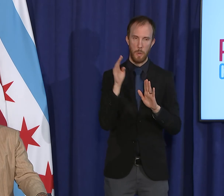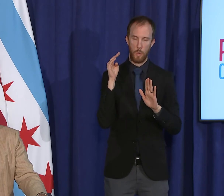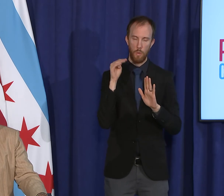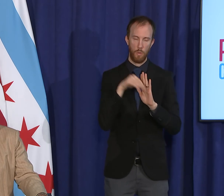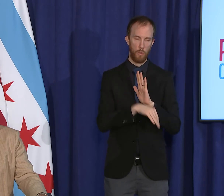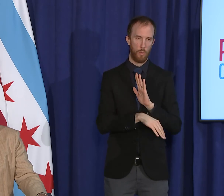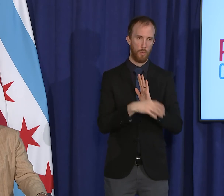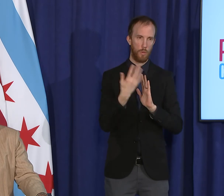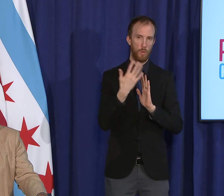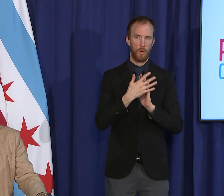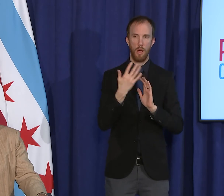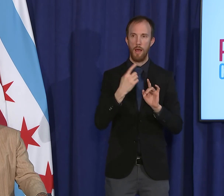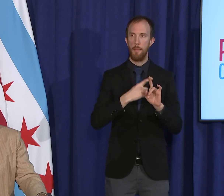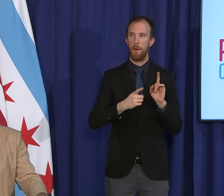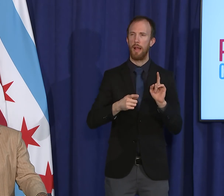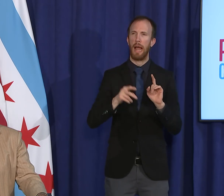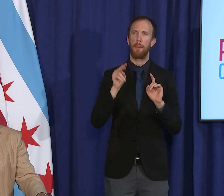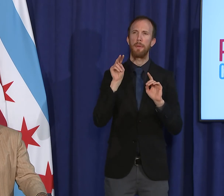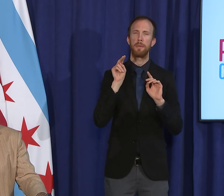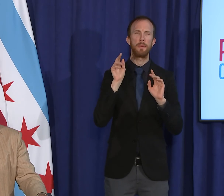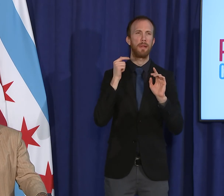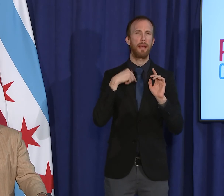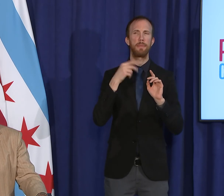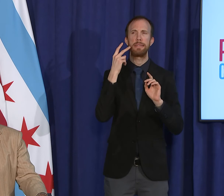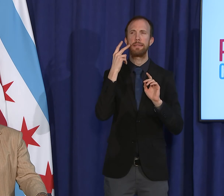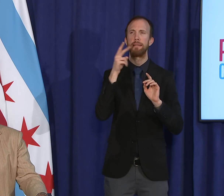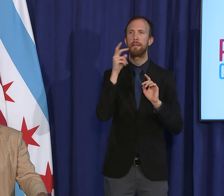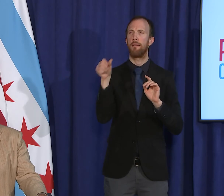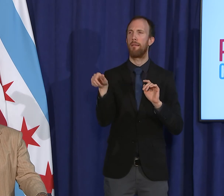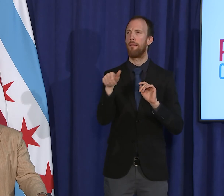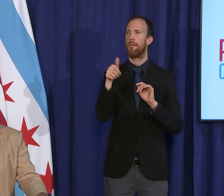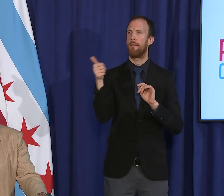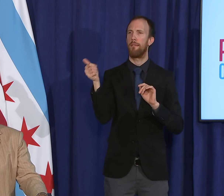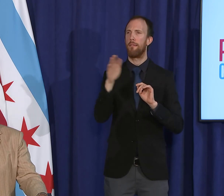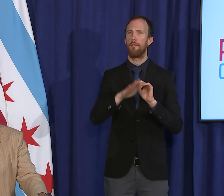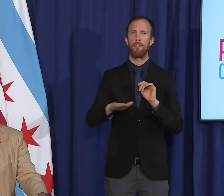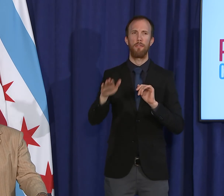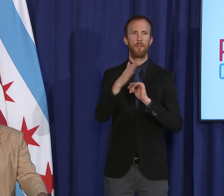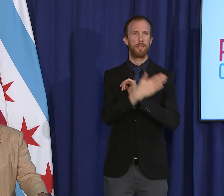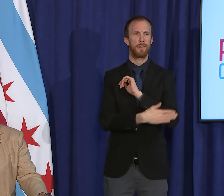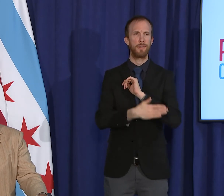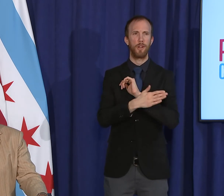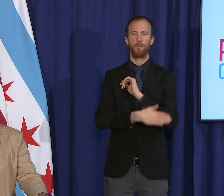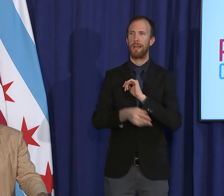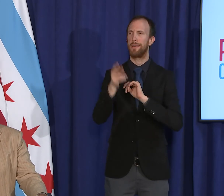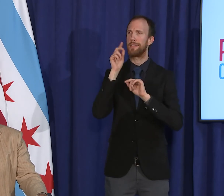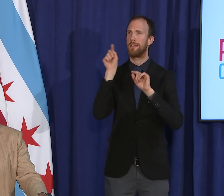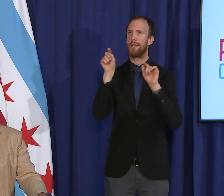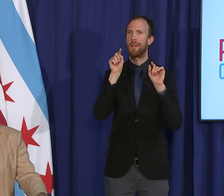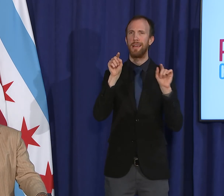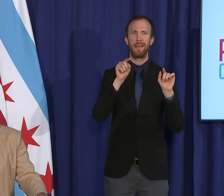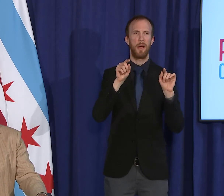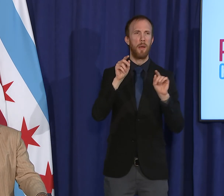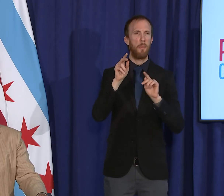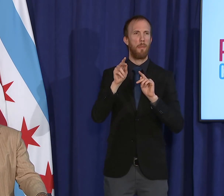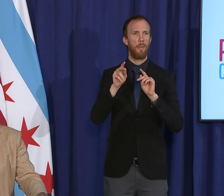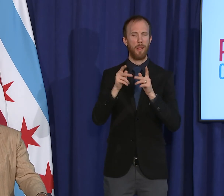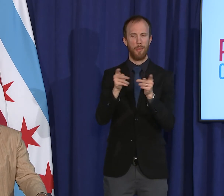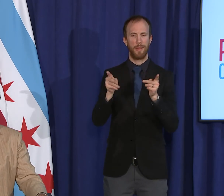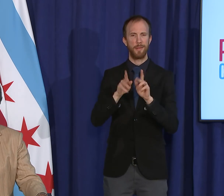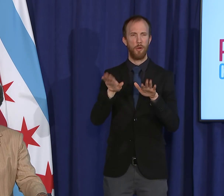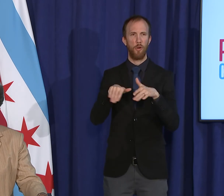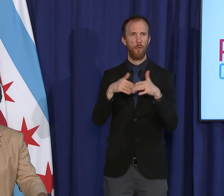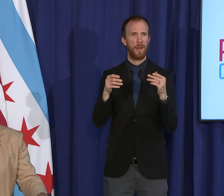what's happened in other parts of the country where they've opened up very quickly with very high percentages, and what